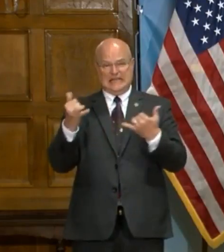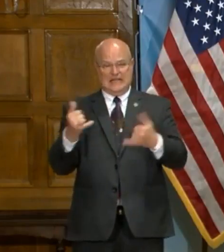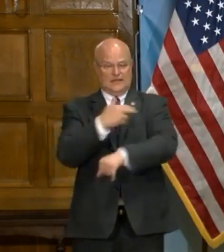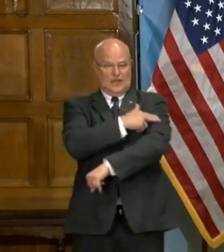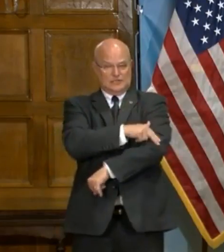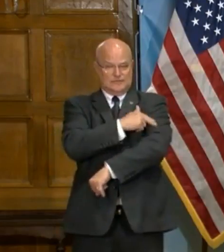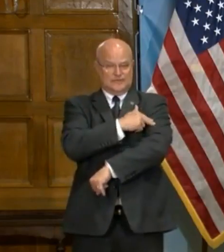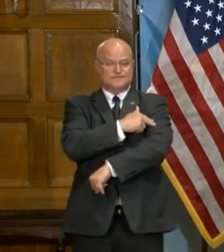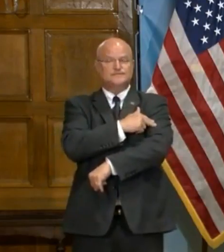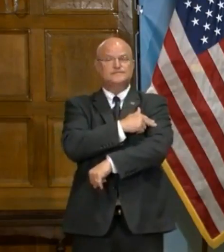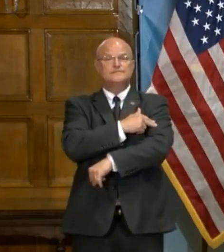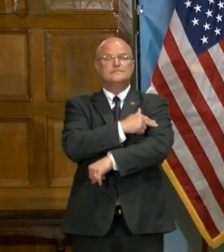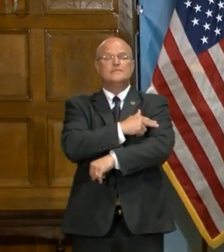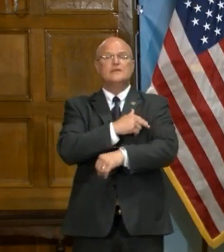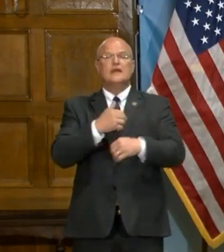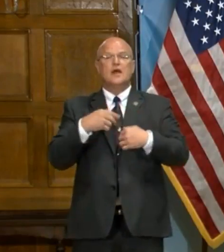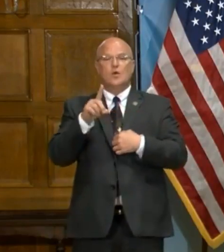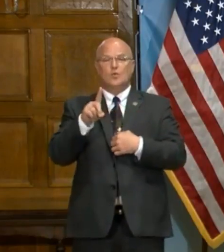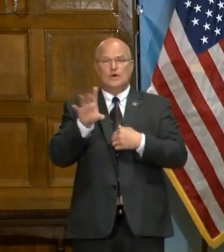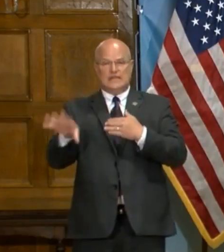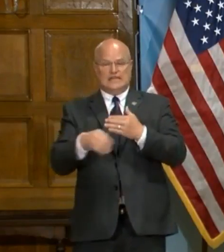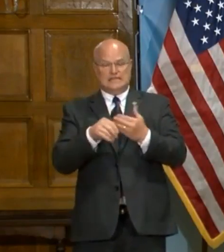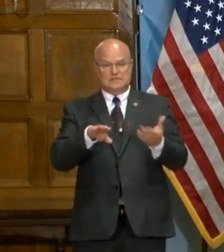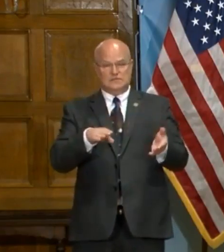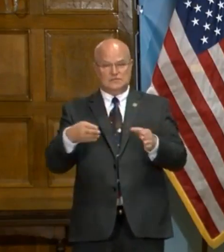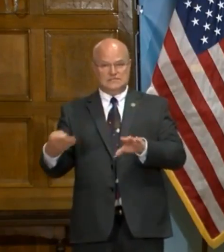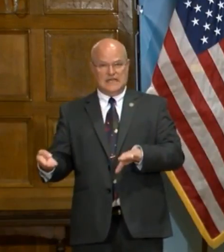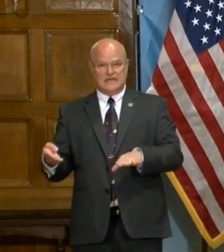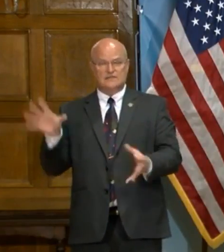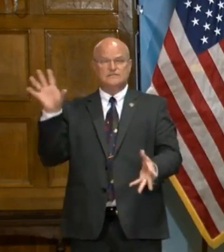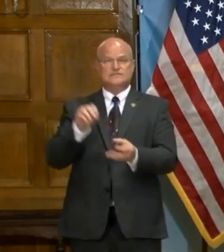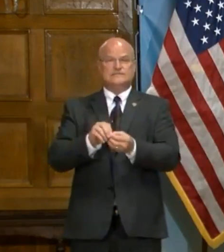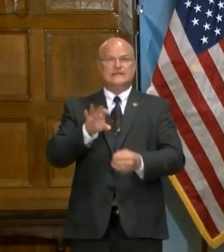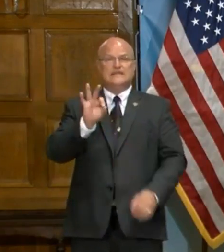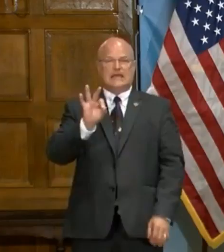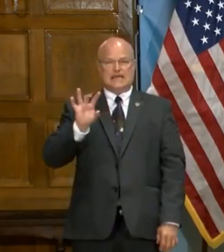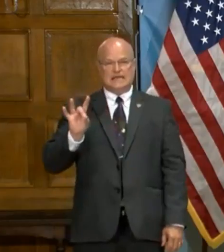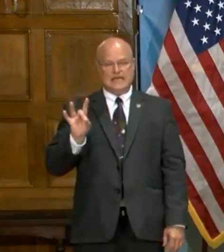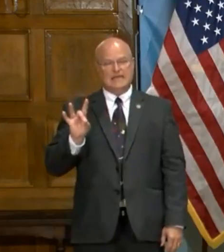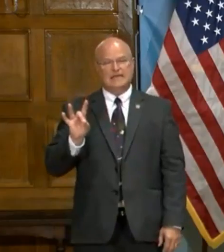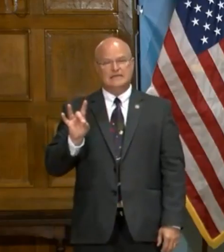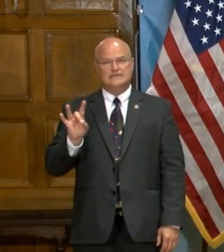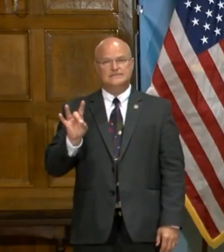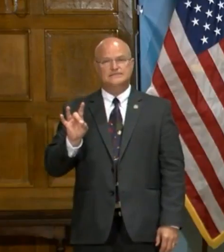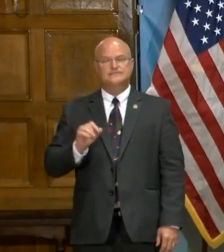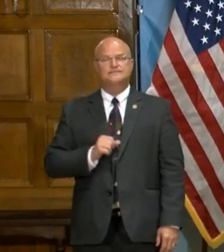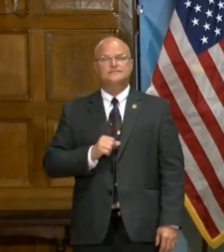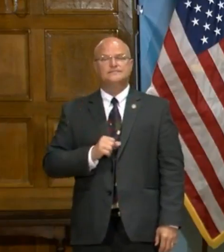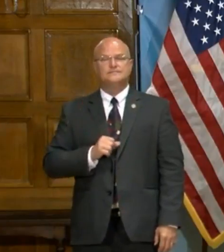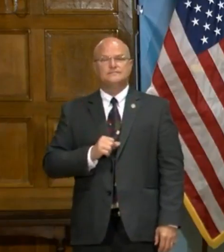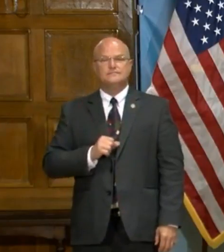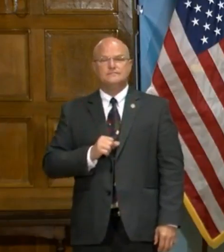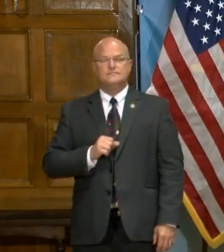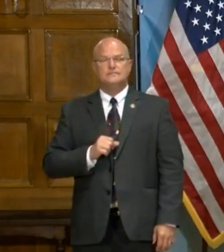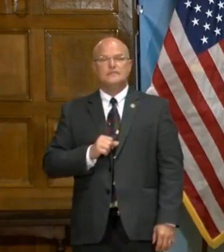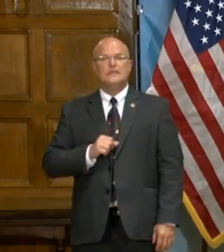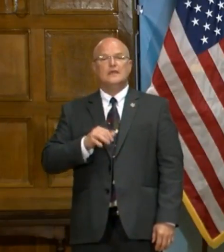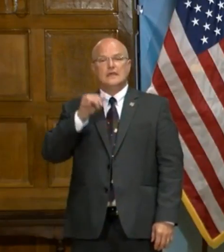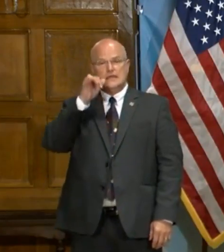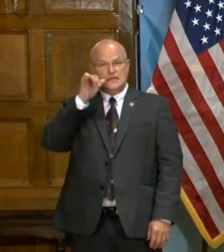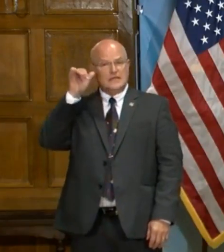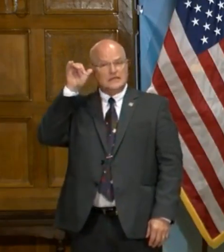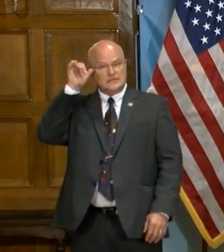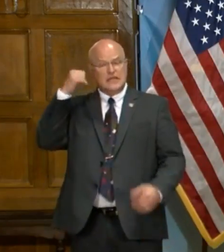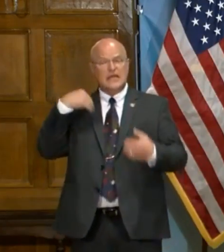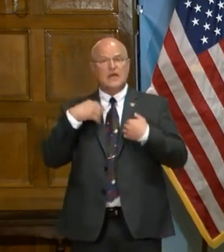in the hospital. We've had 1 additional death, and we're at 98 deaths here in Arkansas. Yesterday, we were